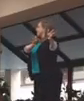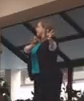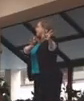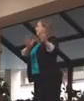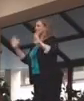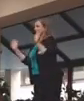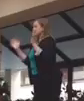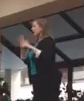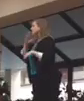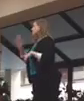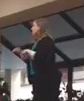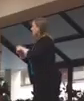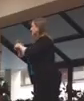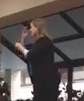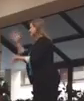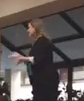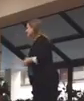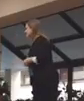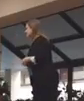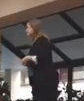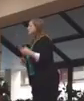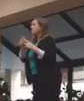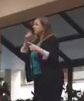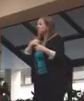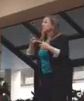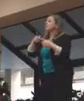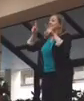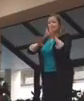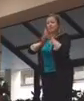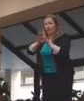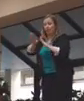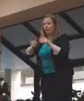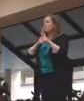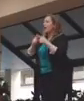go, and we've left it sit. And that's bad practice, no doubt about